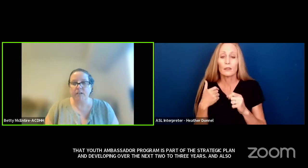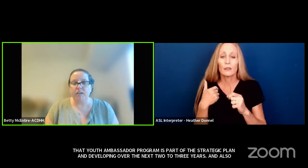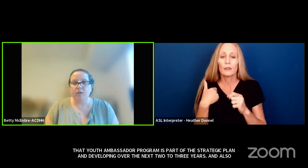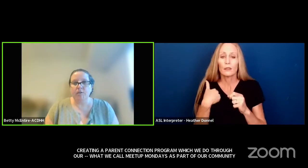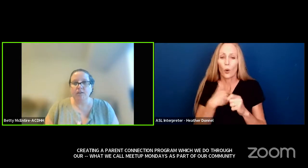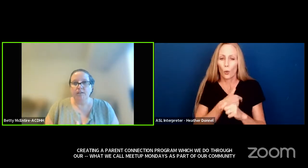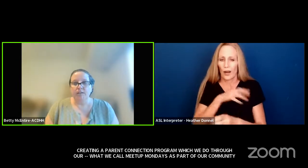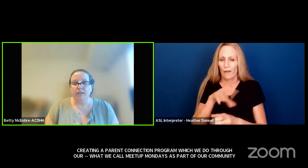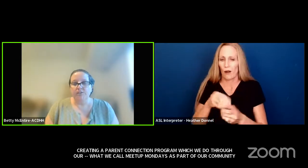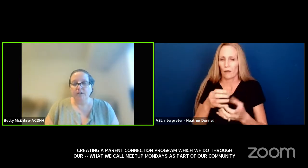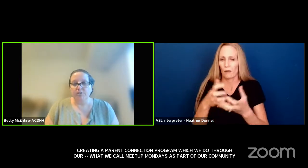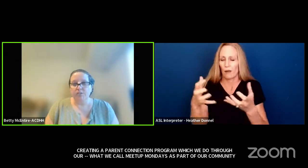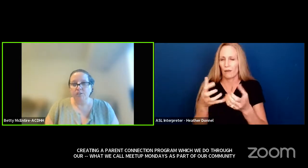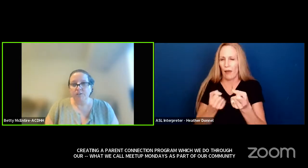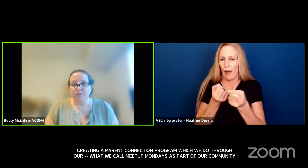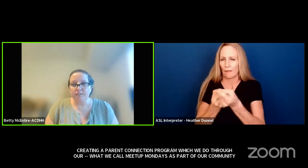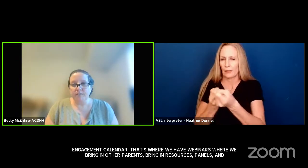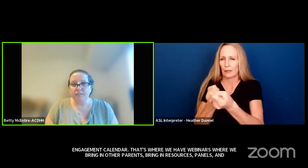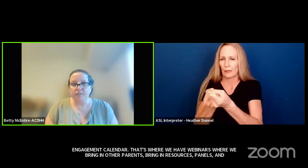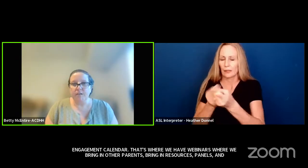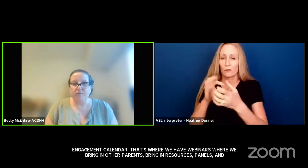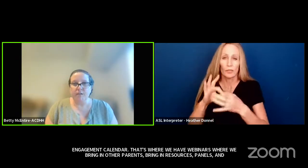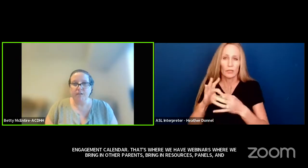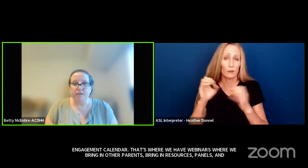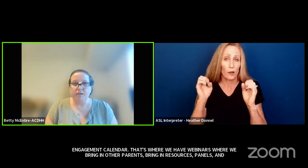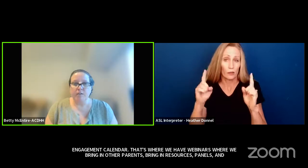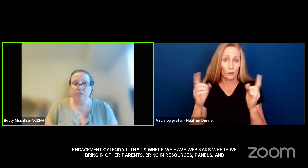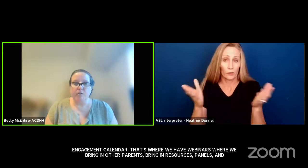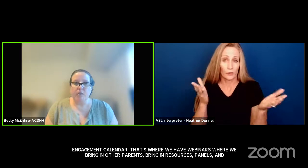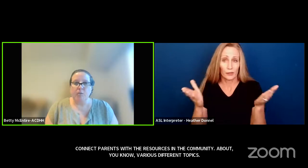advocacy related to educational services,